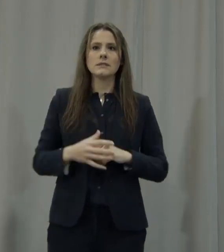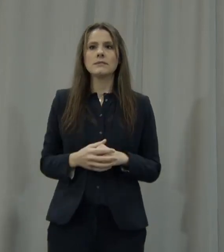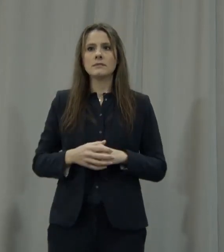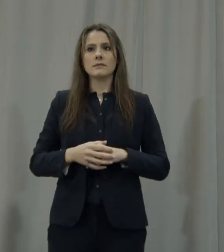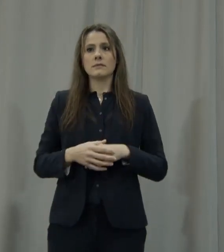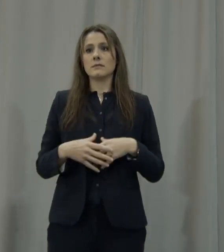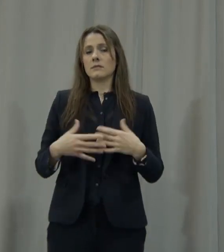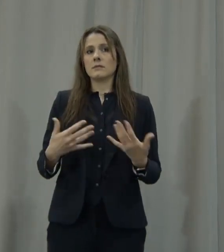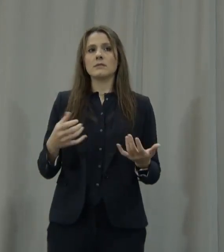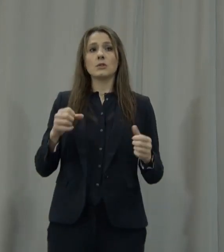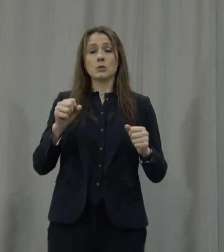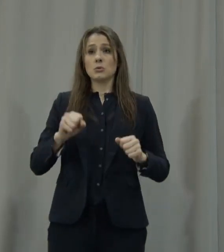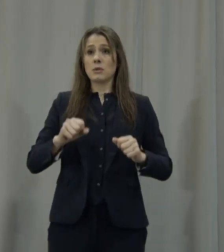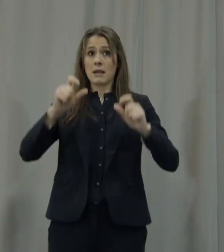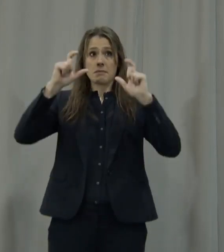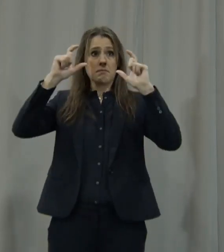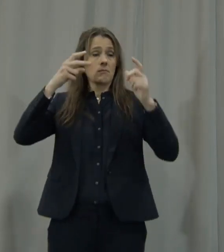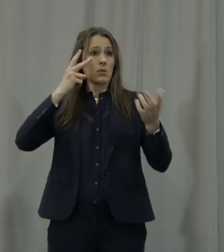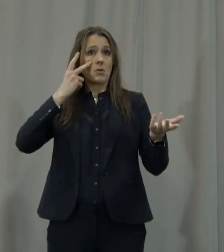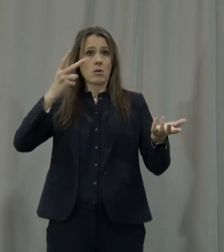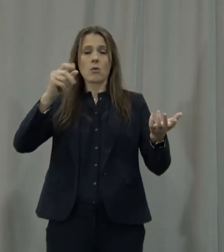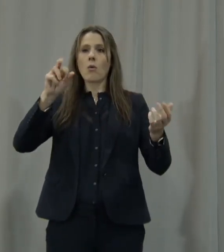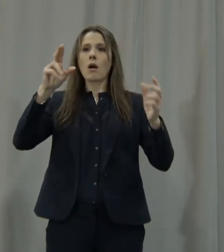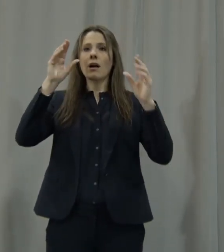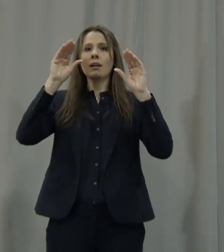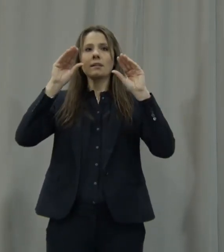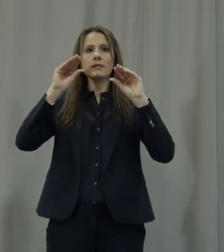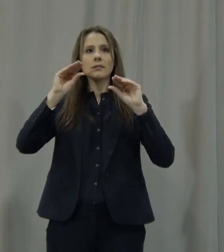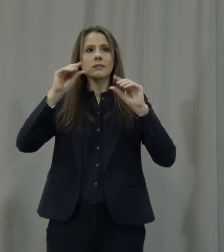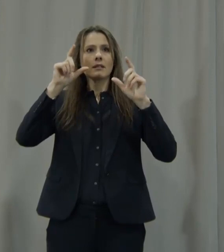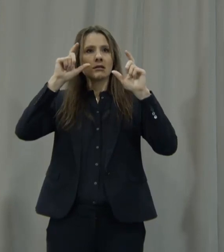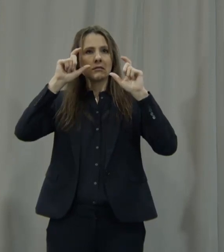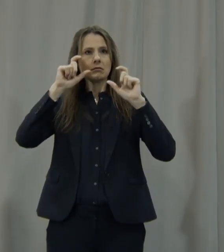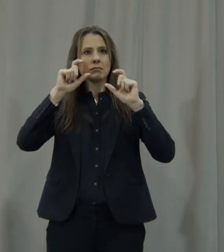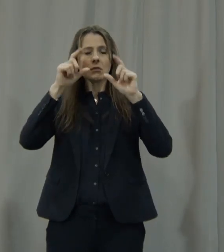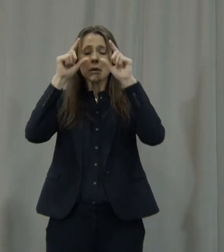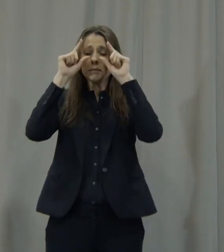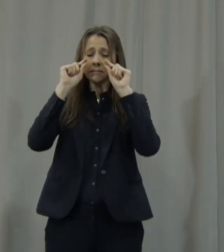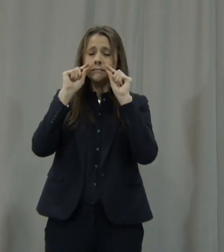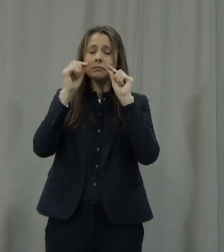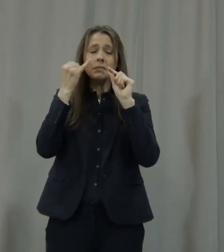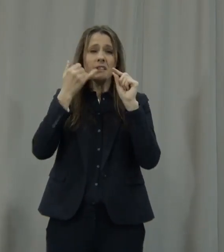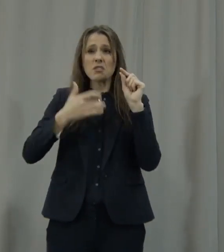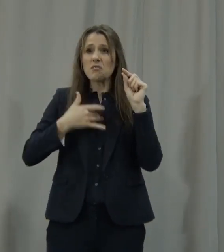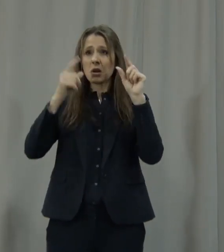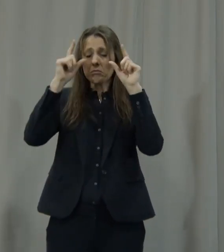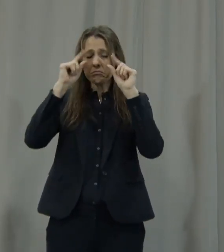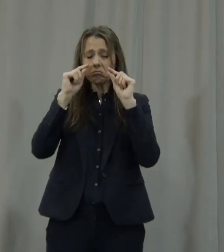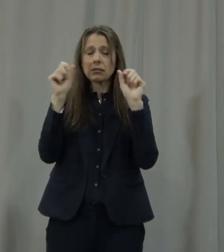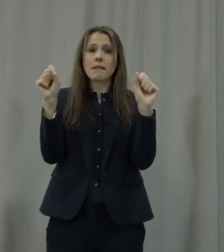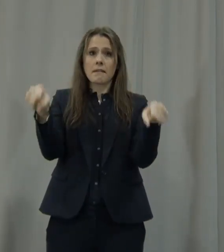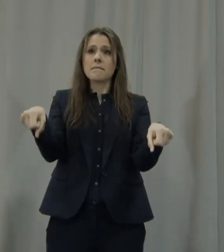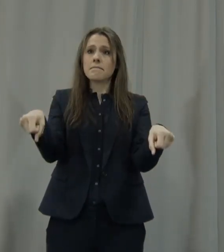You can either keep your eyes open or soften your gaze, or maybe close your eyes if it feels comfortable.